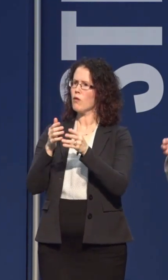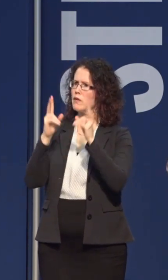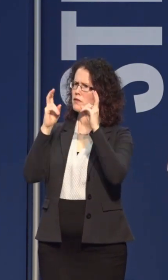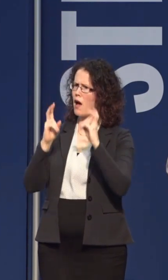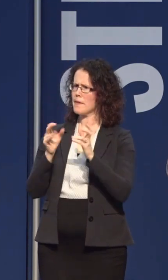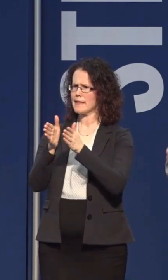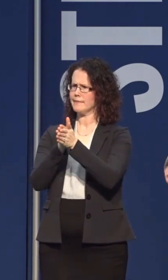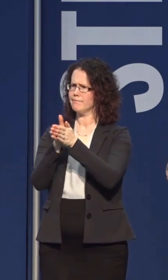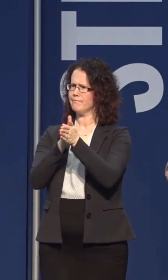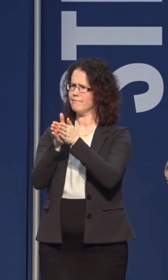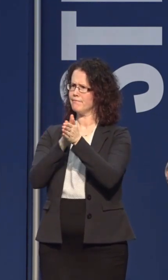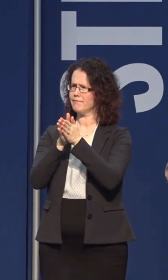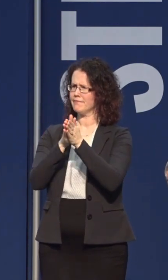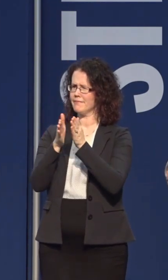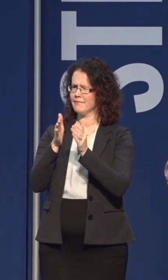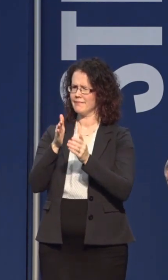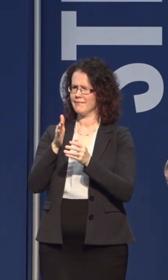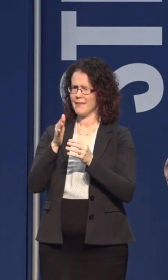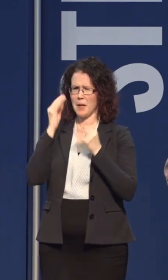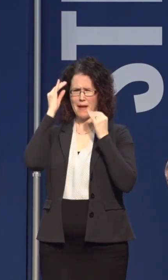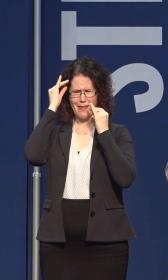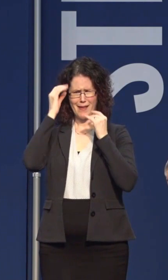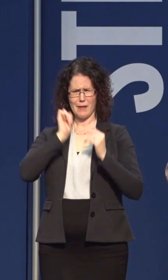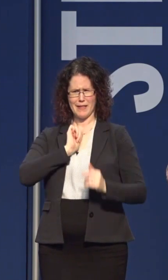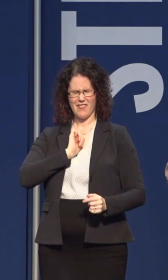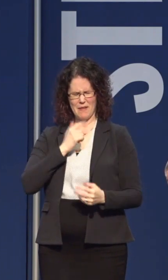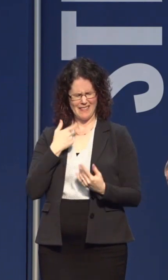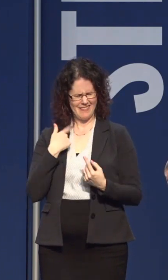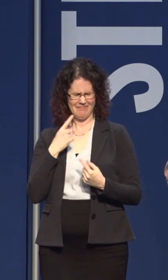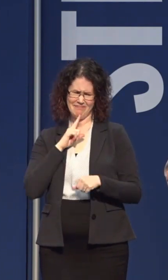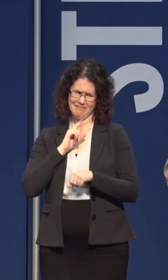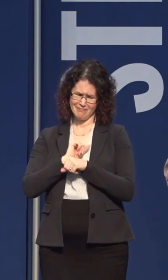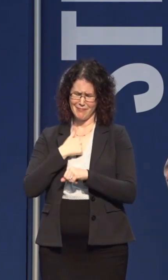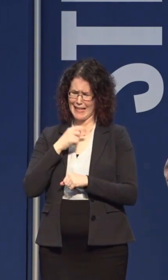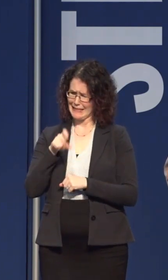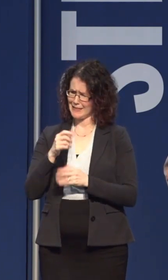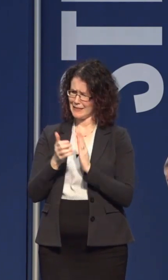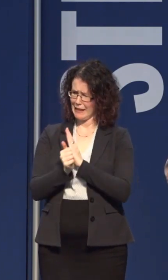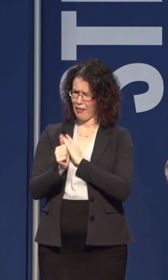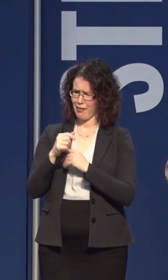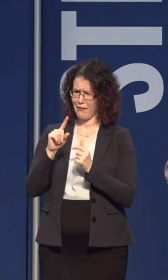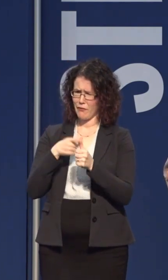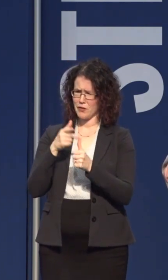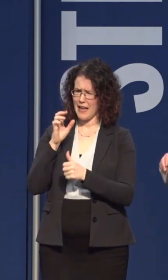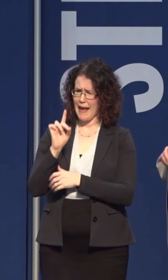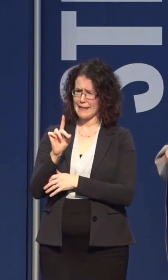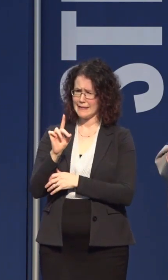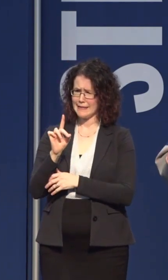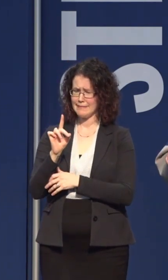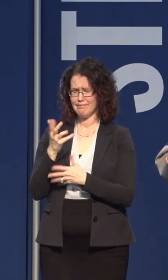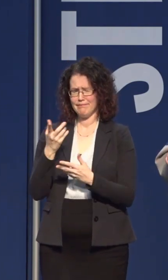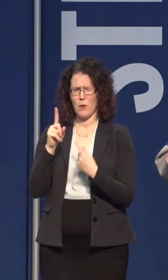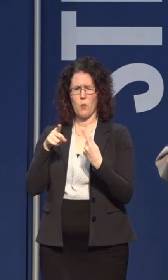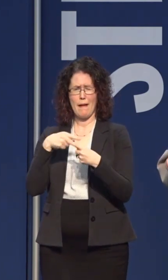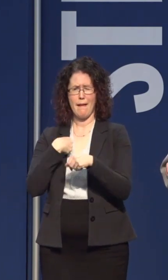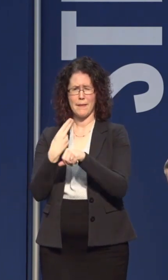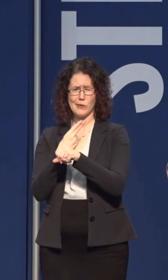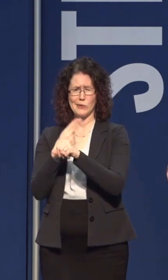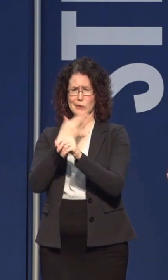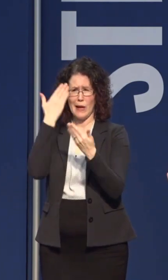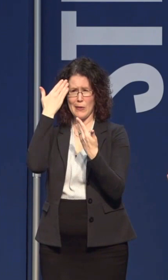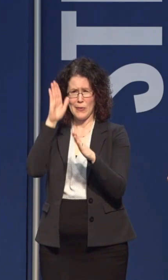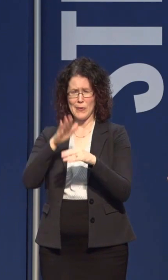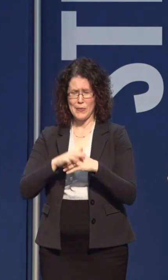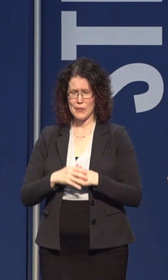I ever be called upon to use these skills? Well, folks, I didn't have to wonder for long. About a month